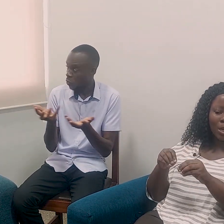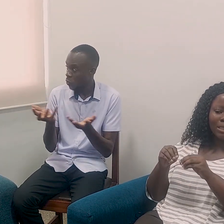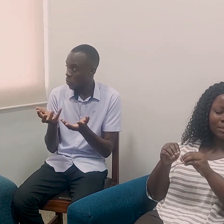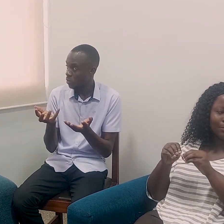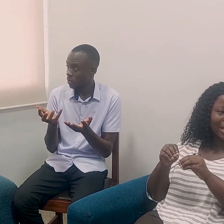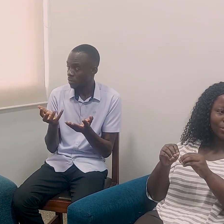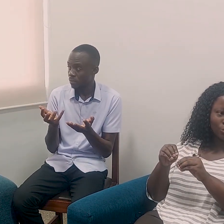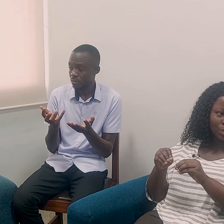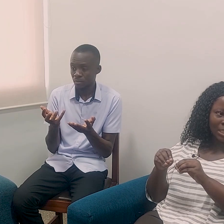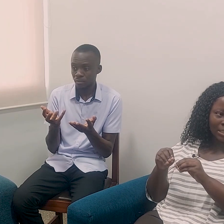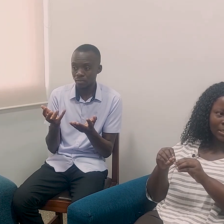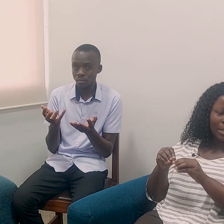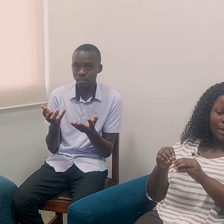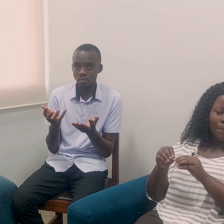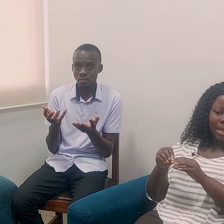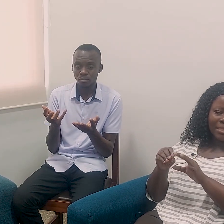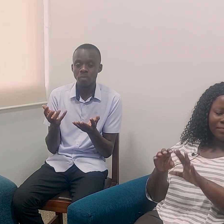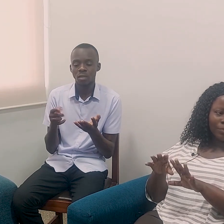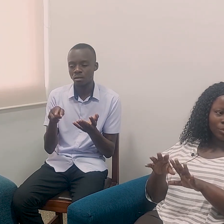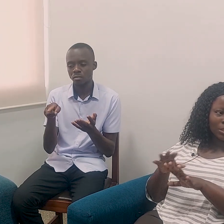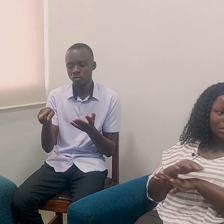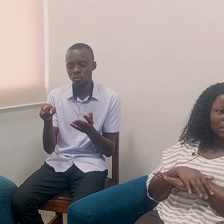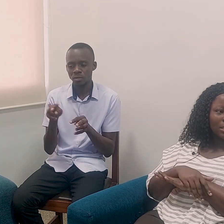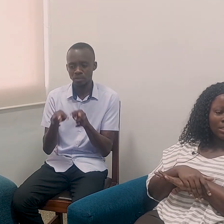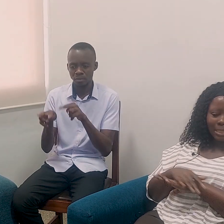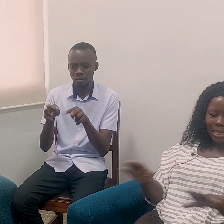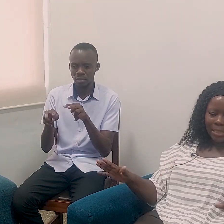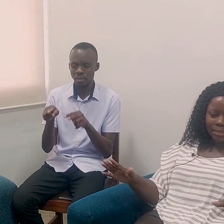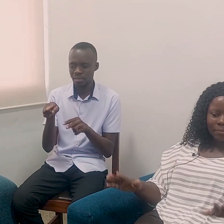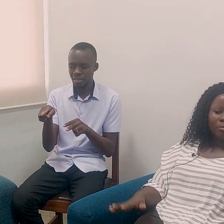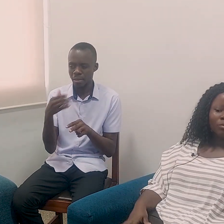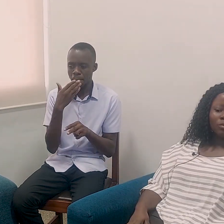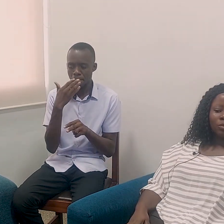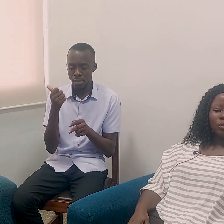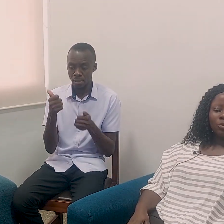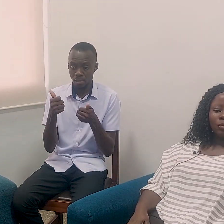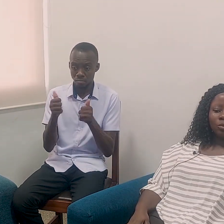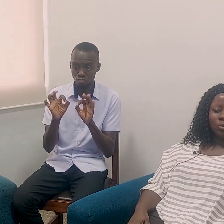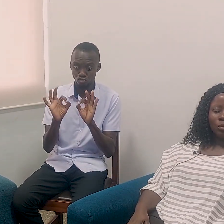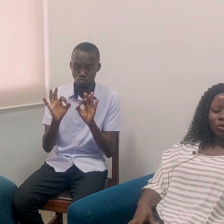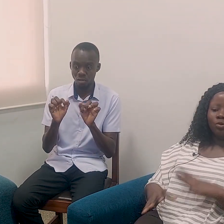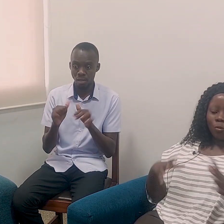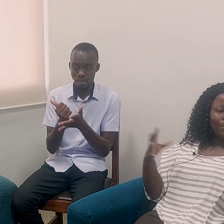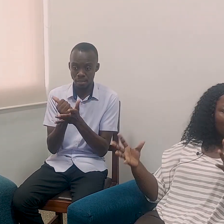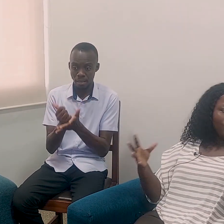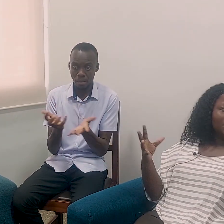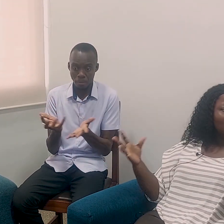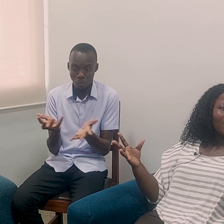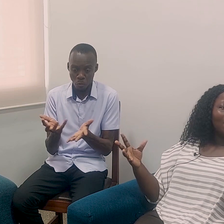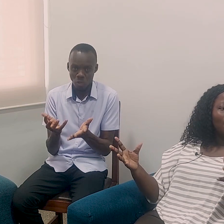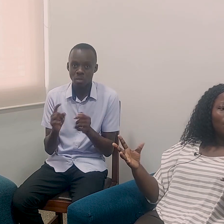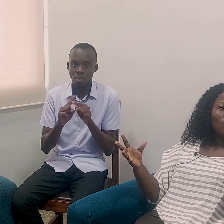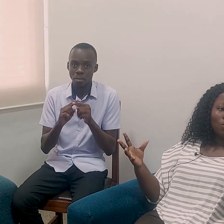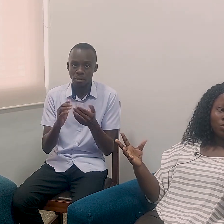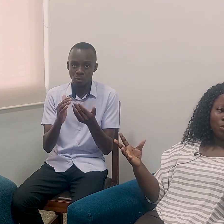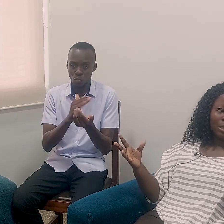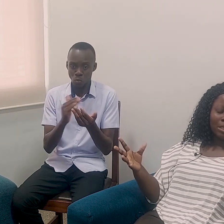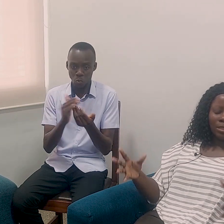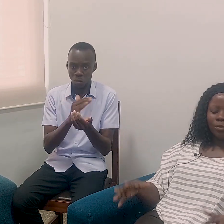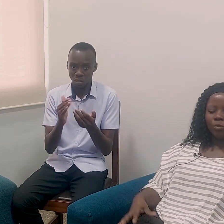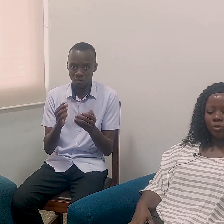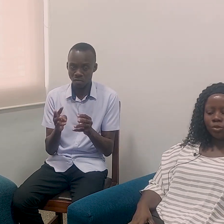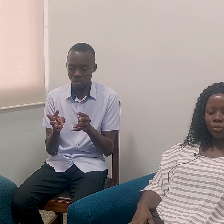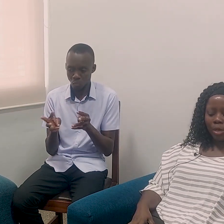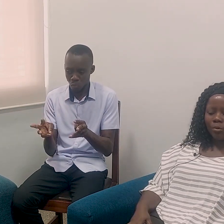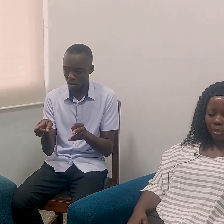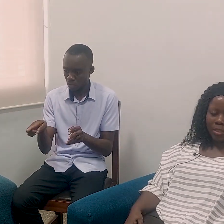which one is best suited. But if not, then you could pick whichever mode or method